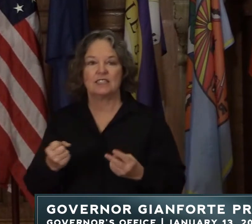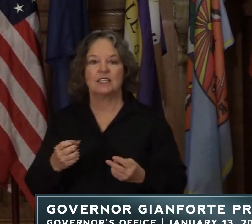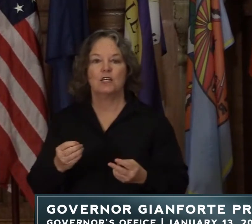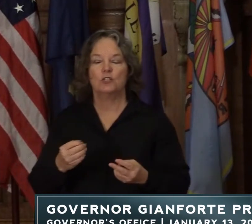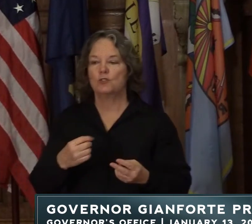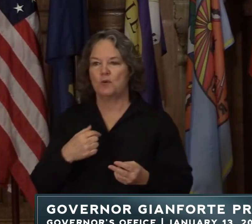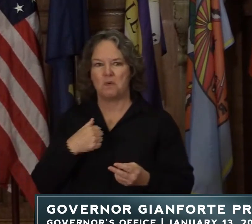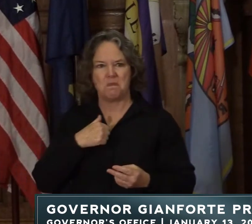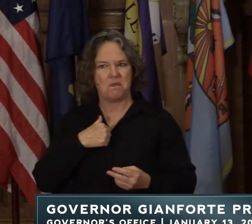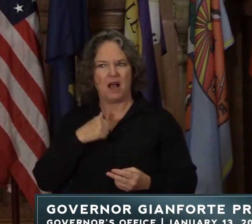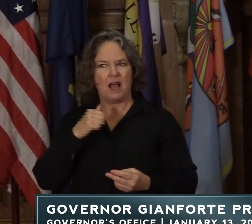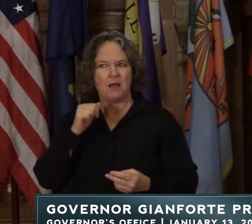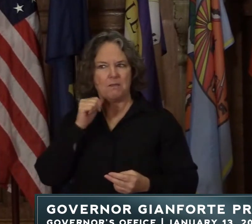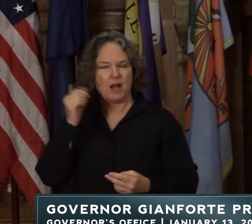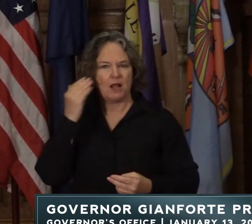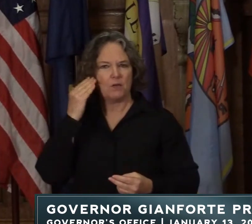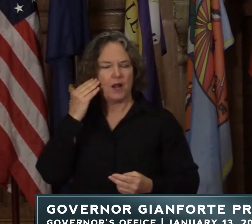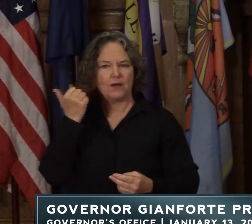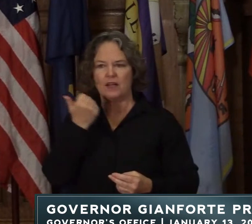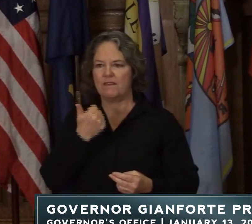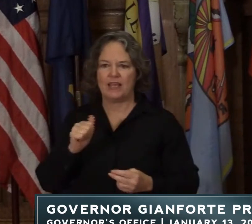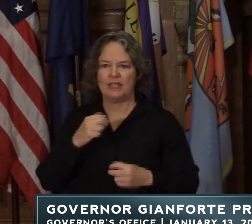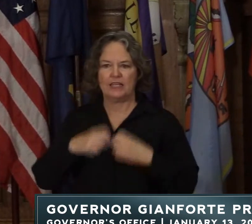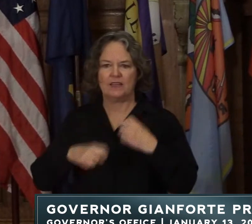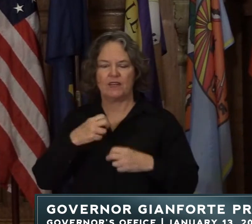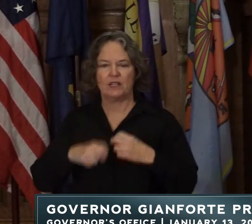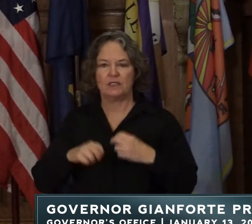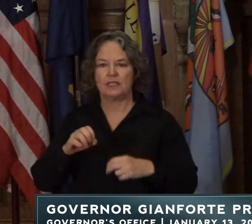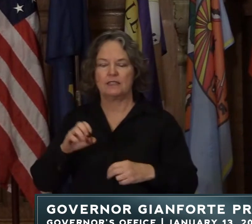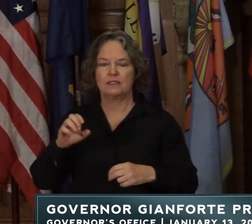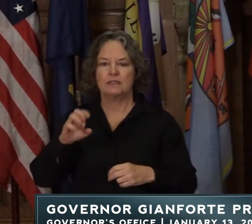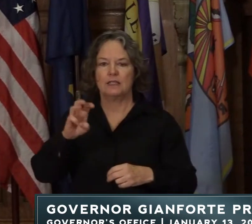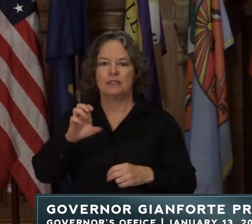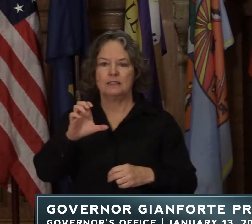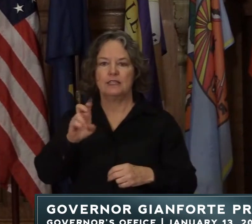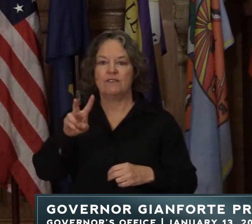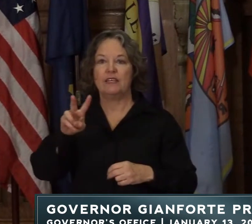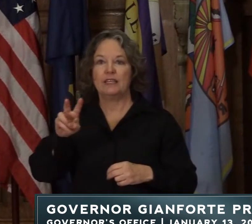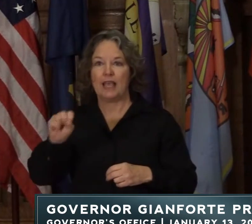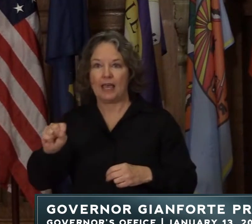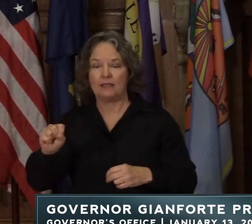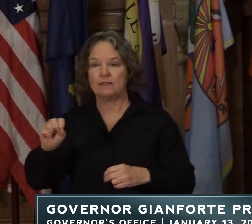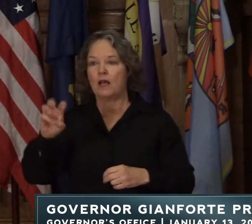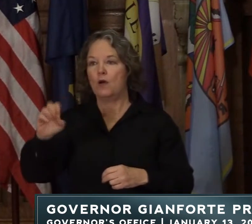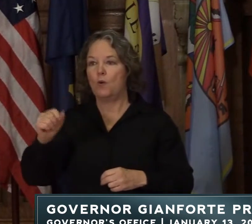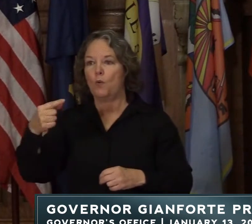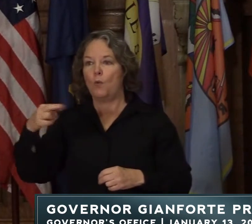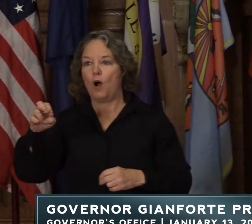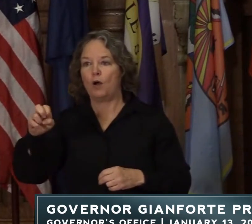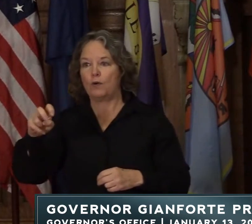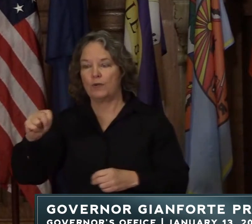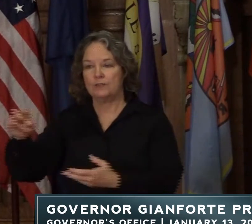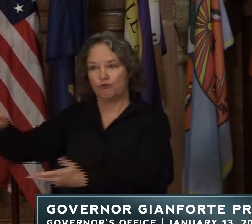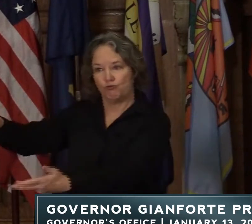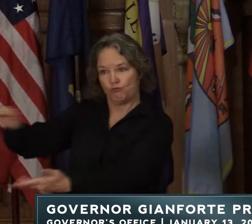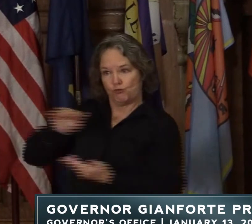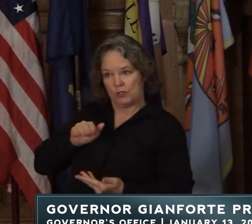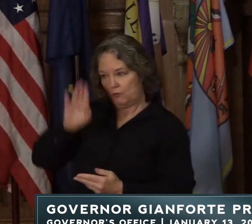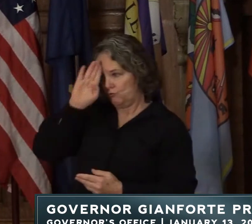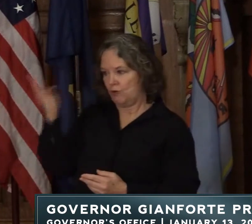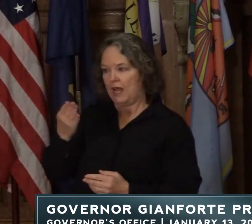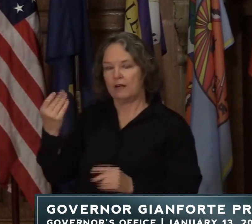any difficulty getting those vaccines. CVS and Walgreens are getting the shipments directly from the federal government